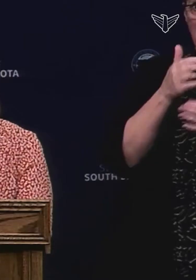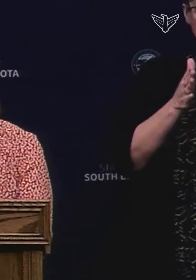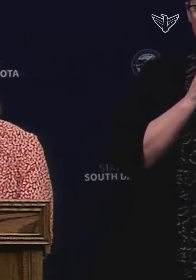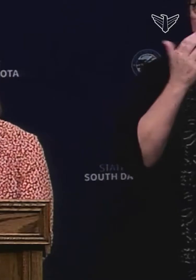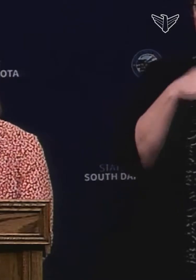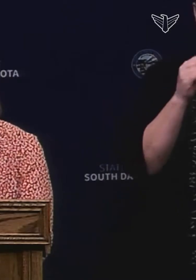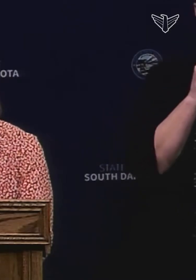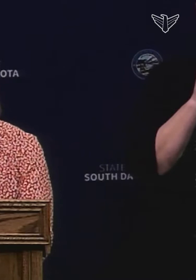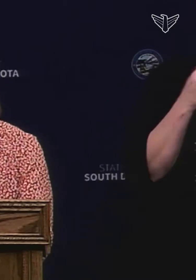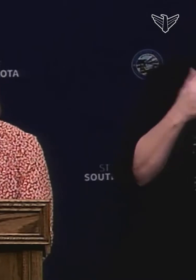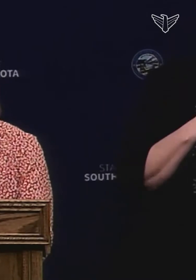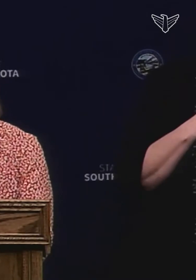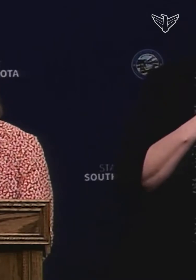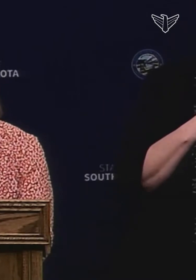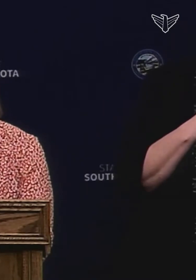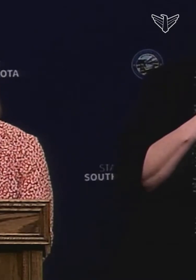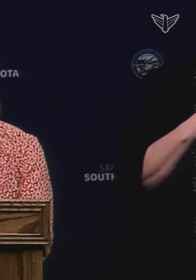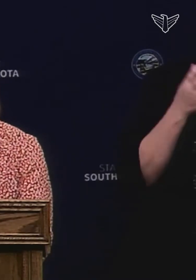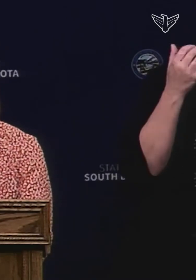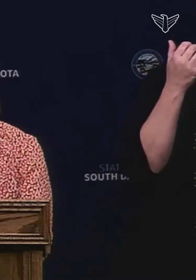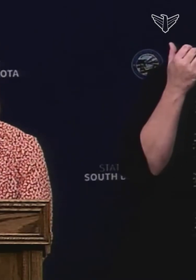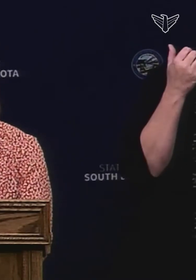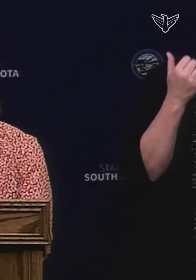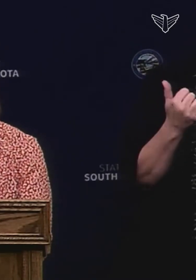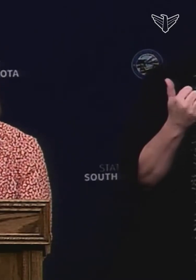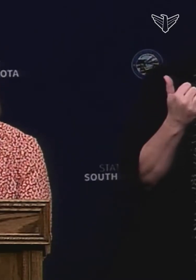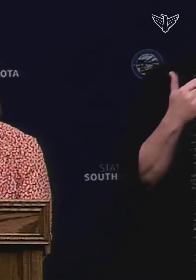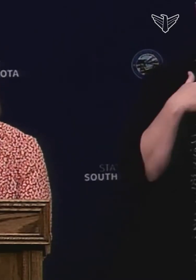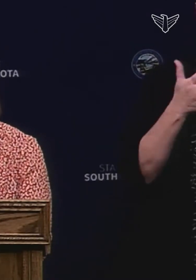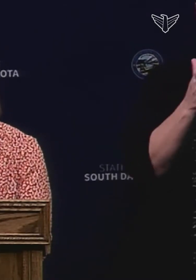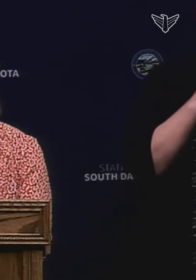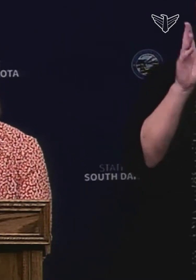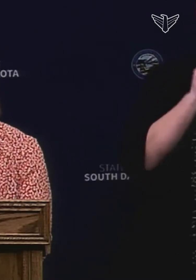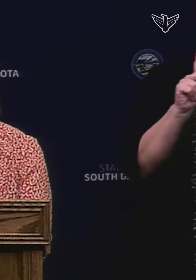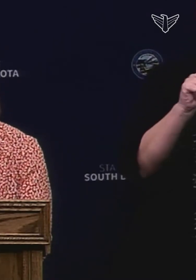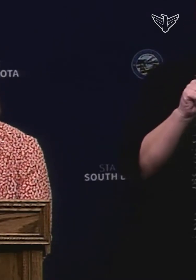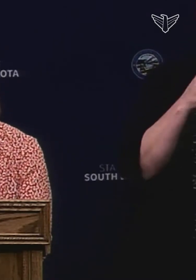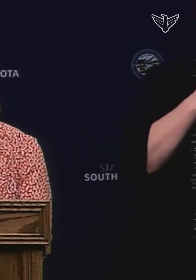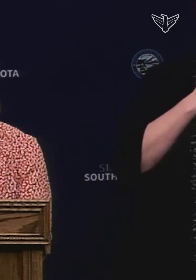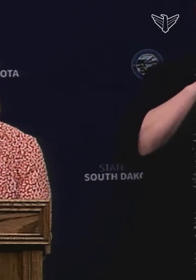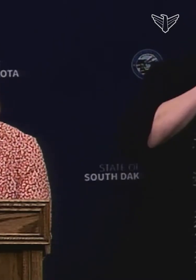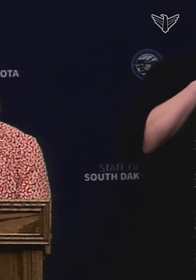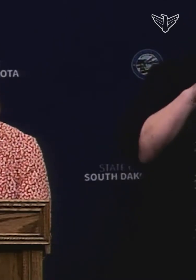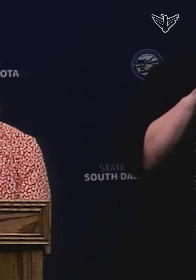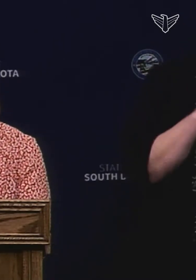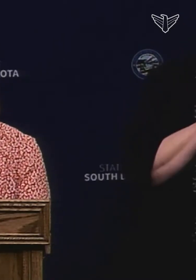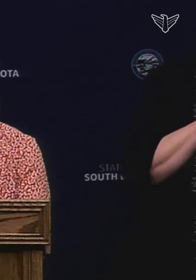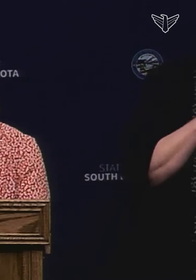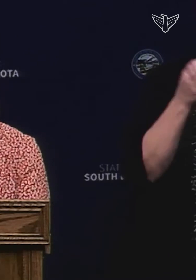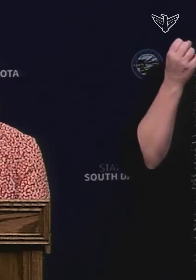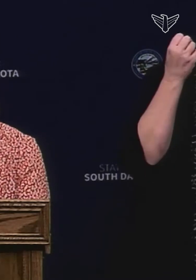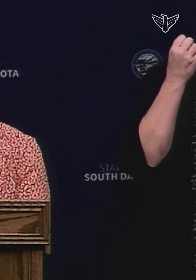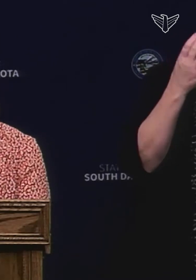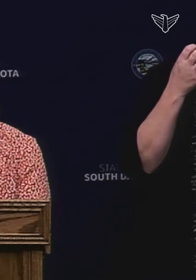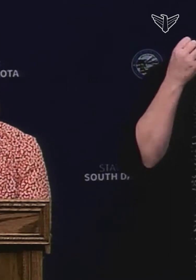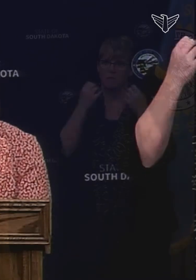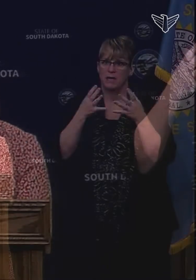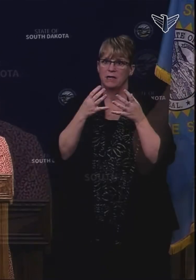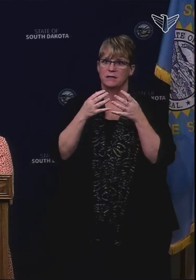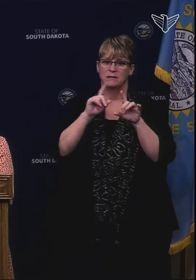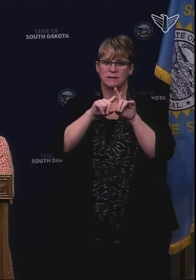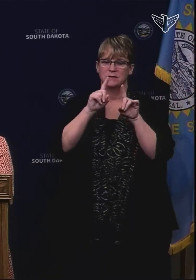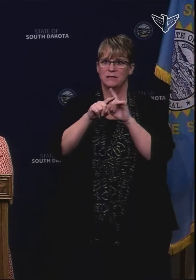year. Secretary Marsha Holtman says the department is bringing in staff who don't normally process unemployment claims to ease the